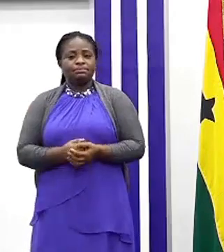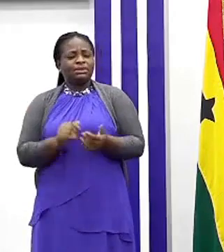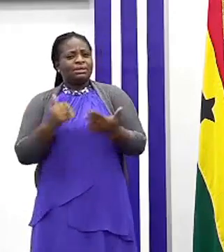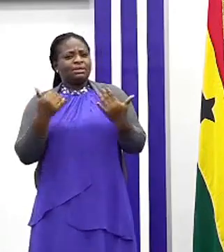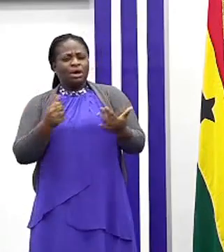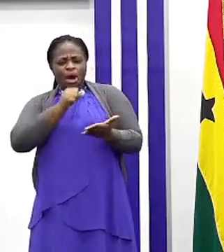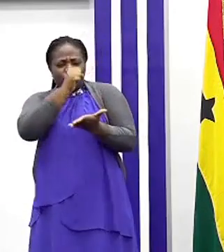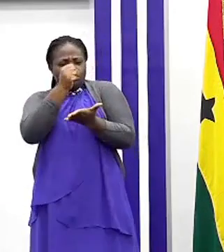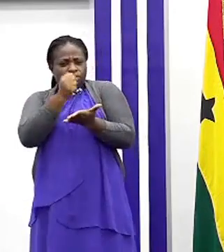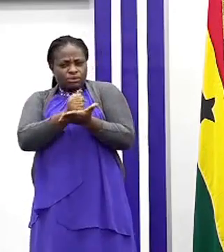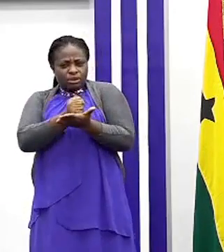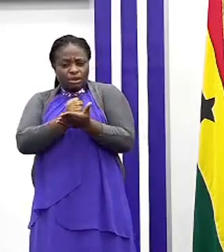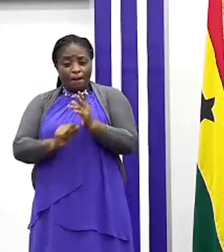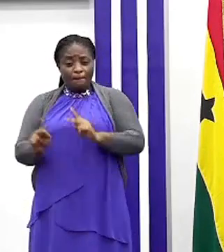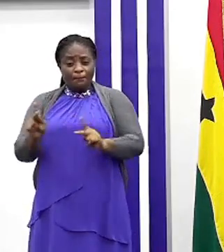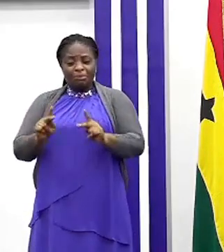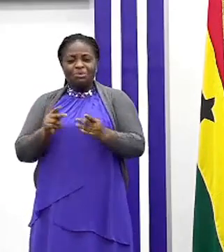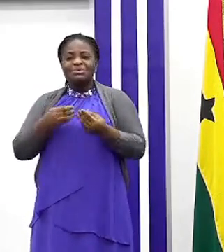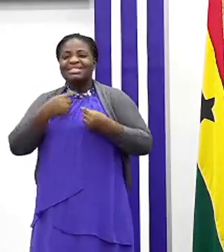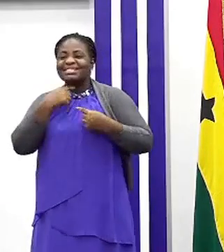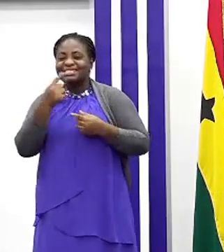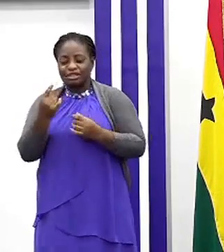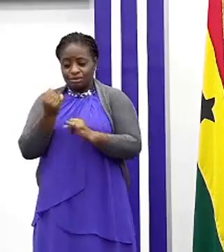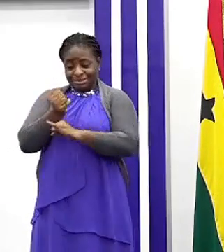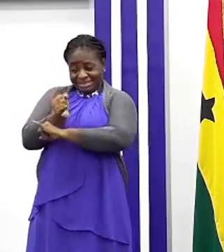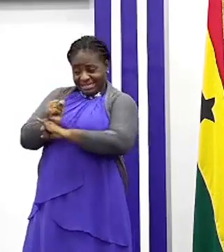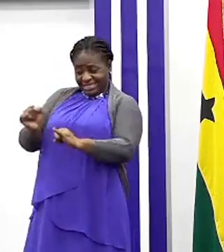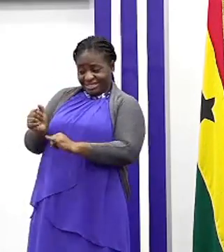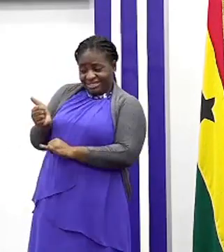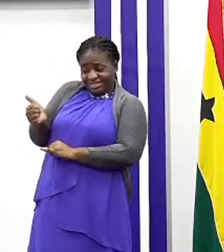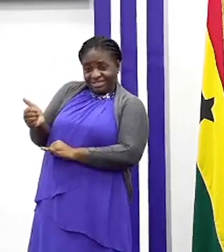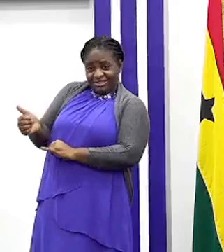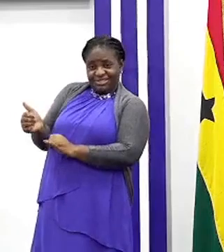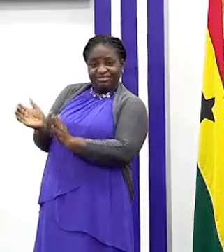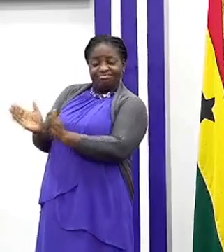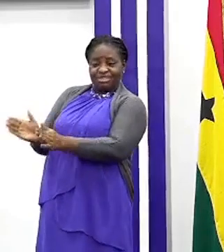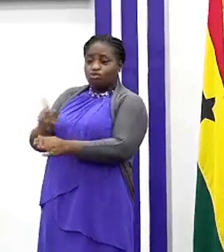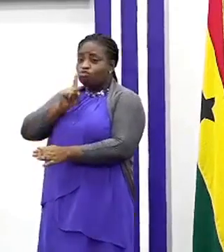we ensuring that those we say they should self-isolate, indeed self-isolate?